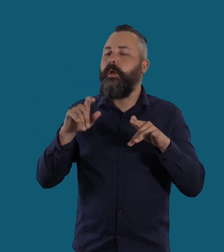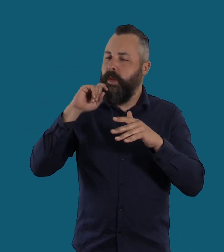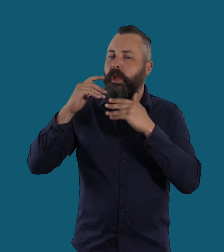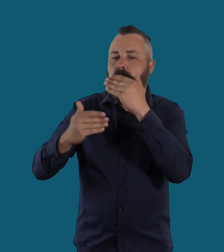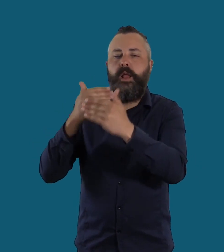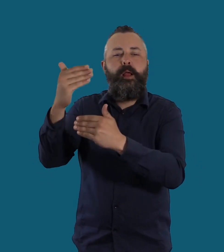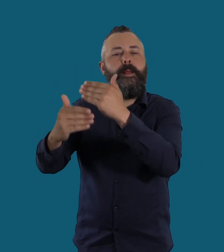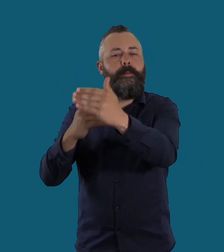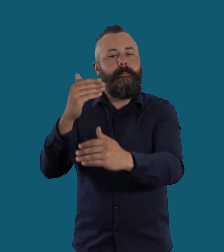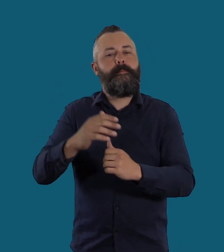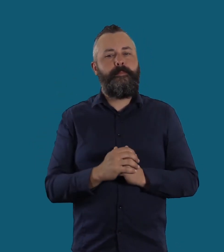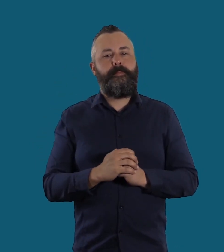understood.